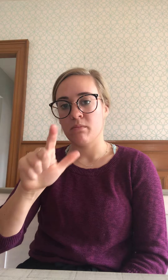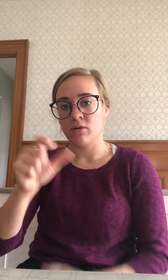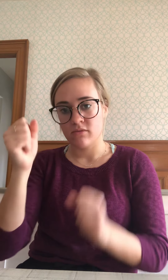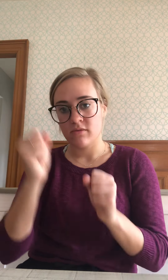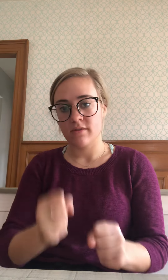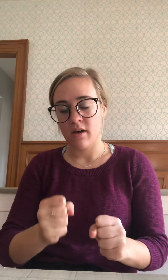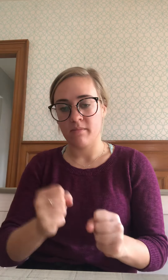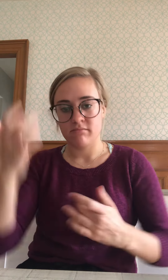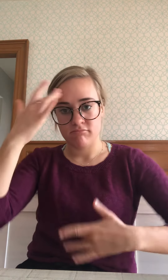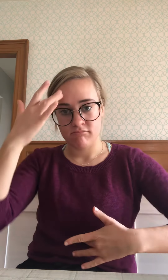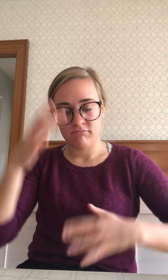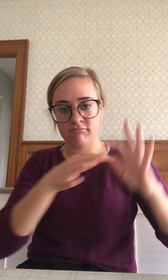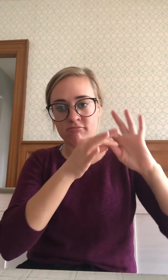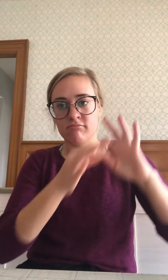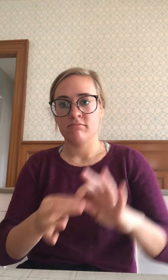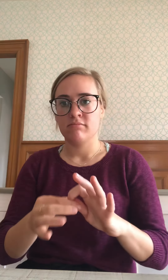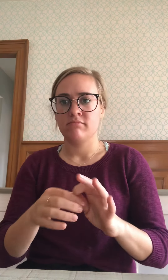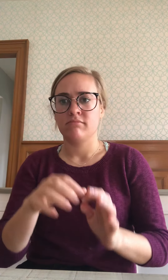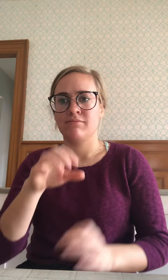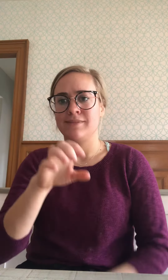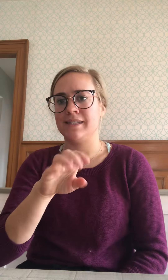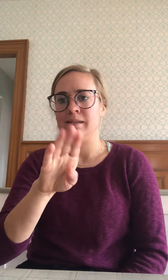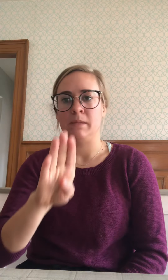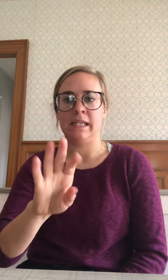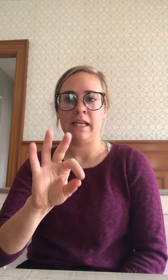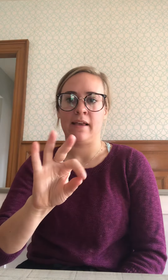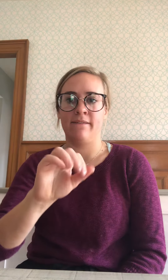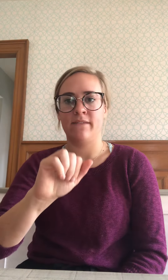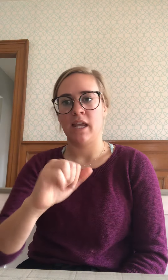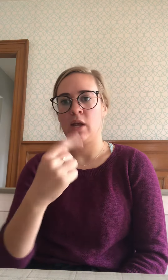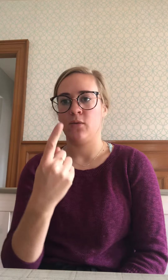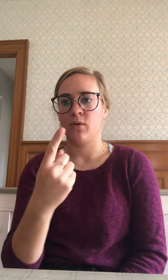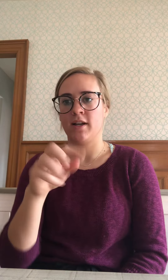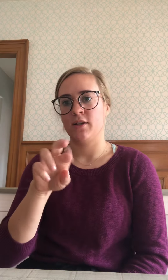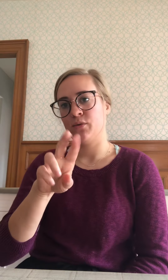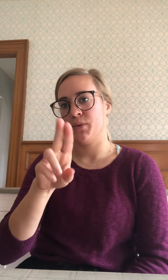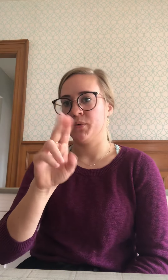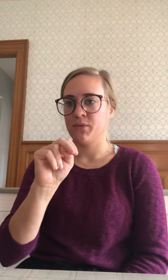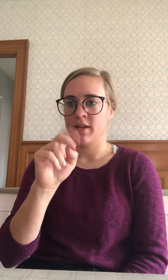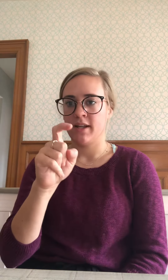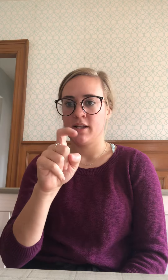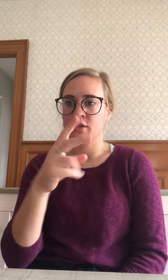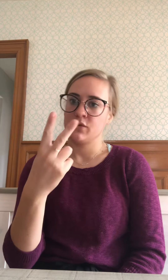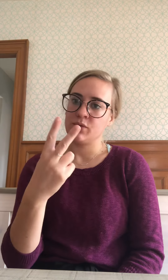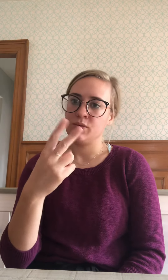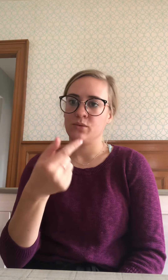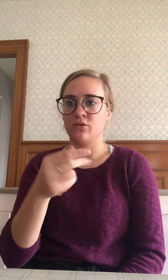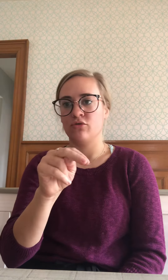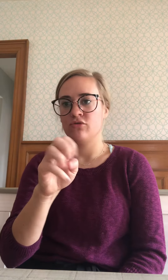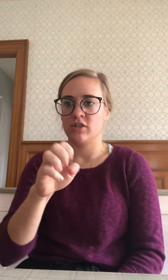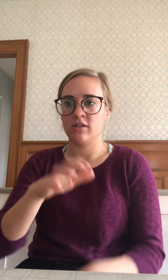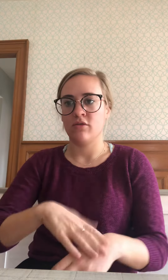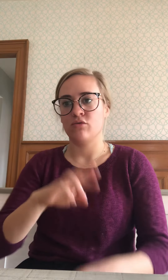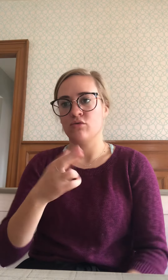to the CBFA1 RUNX2 gene found on chromosome 6p21. And this gene